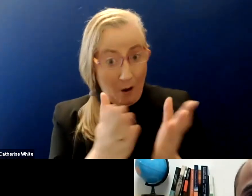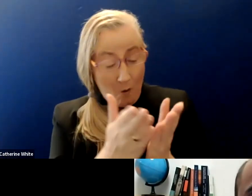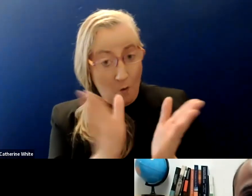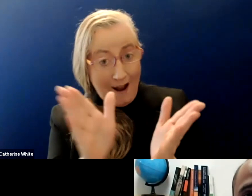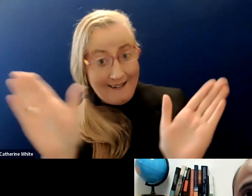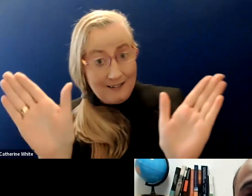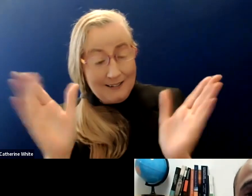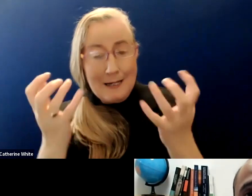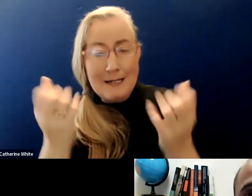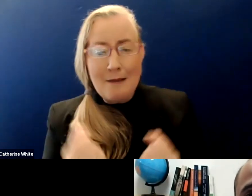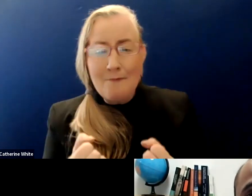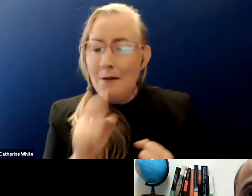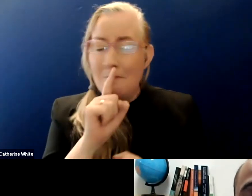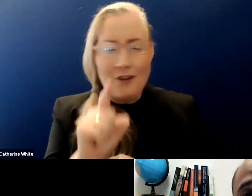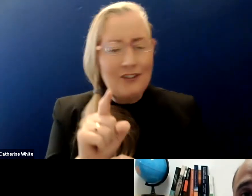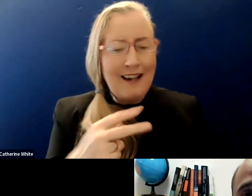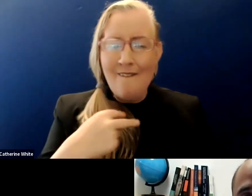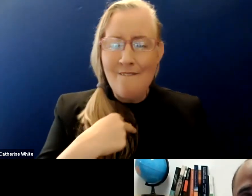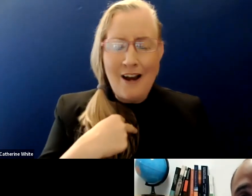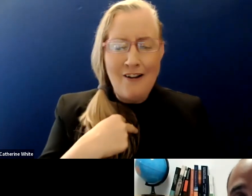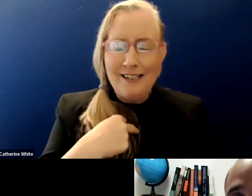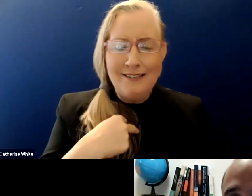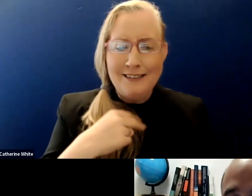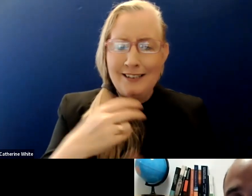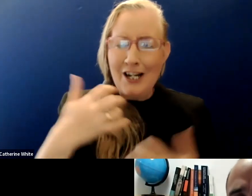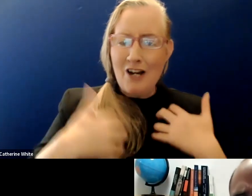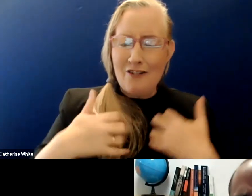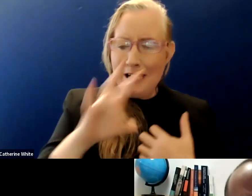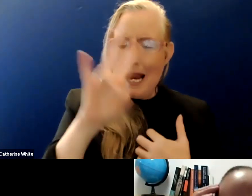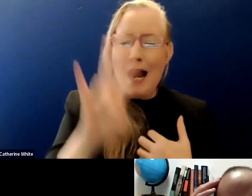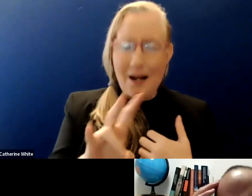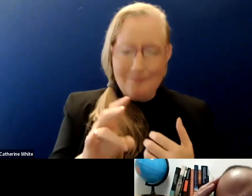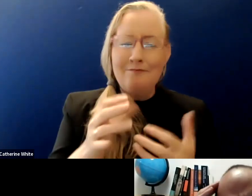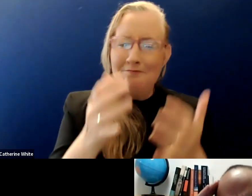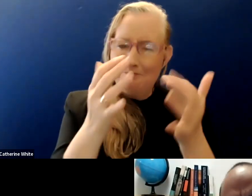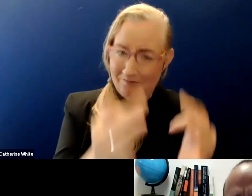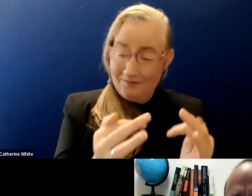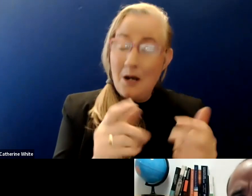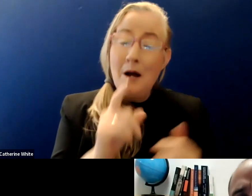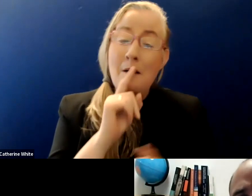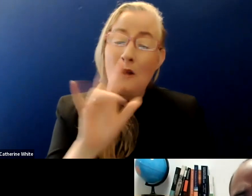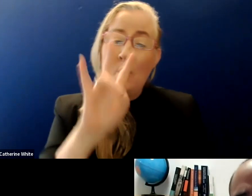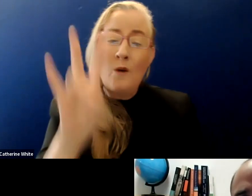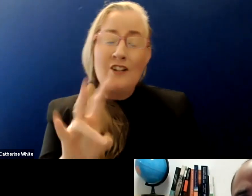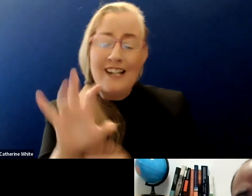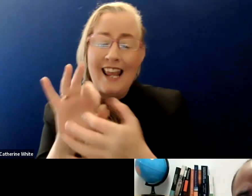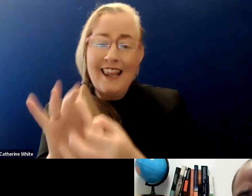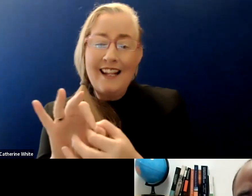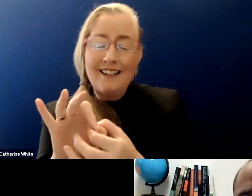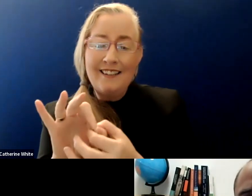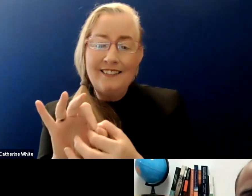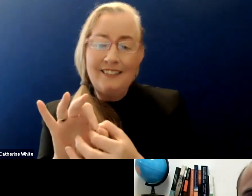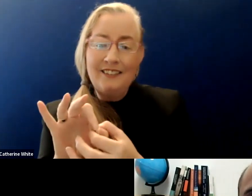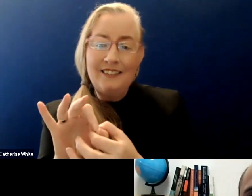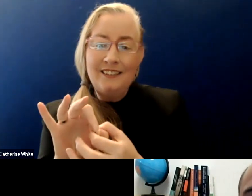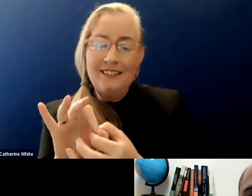Yeah, but it's a very interesting and thought-provoking argument for sure. Regarding the question about the ECR-HR